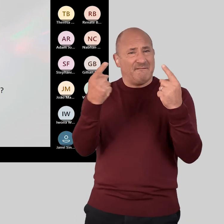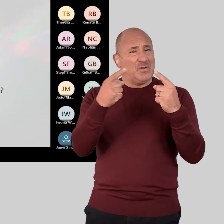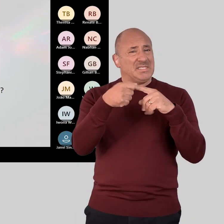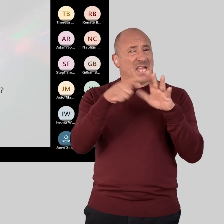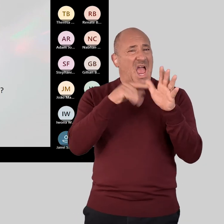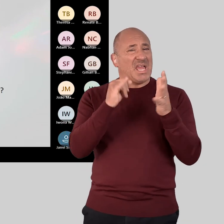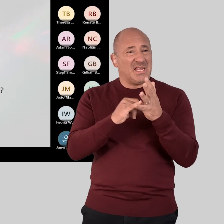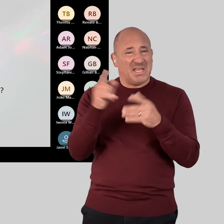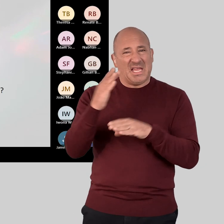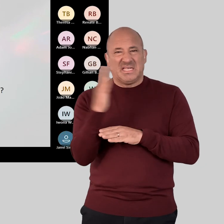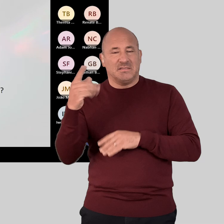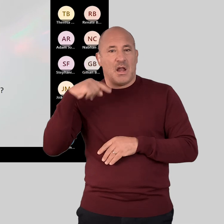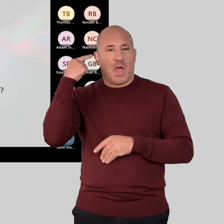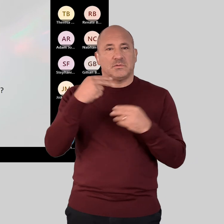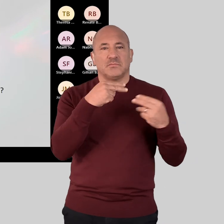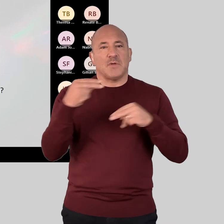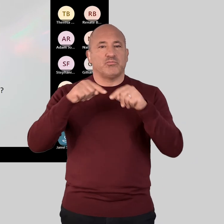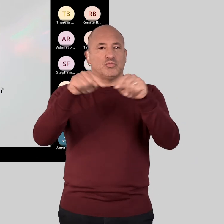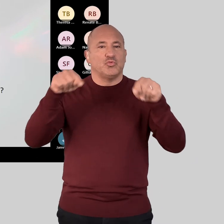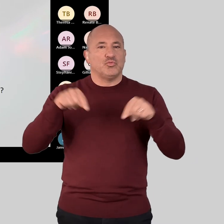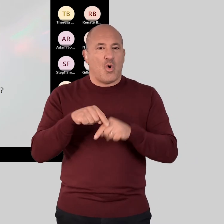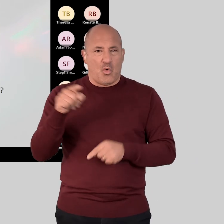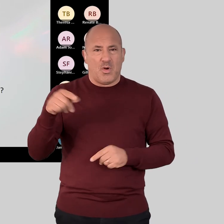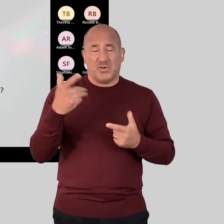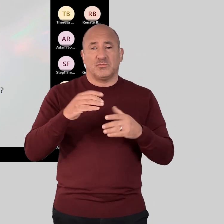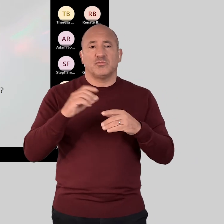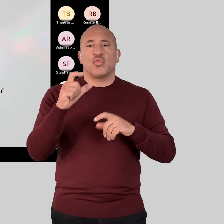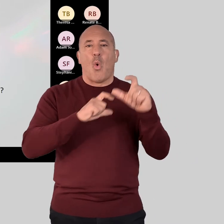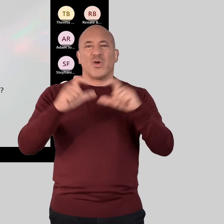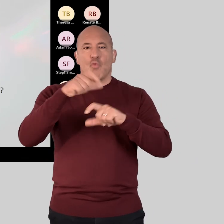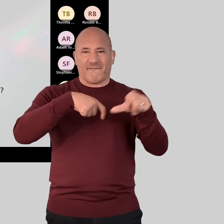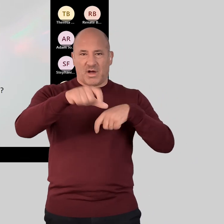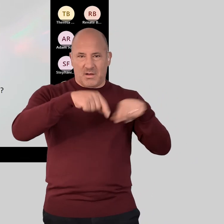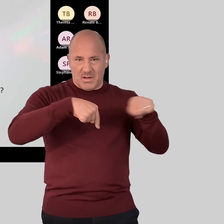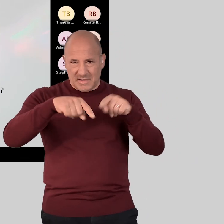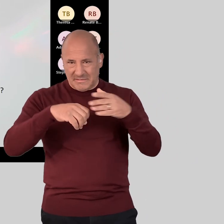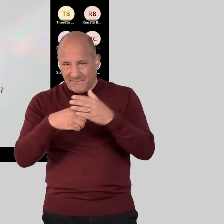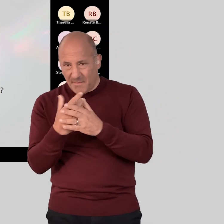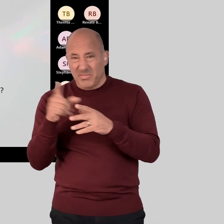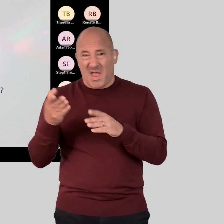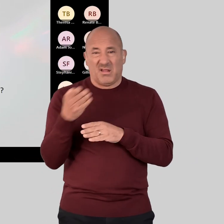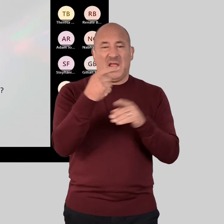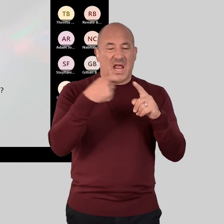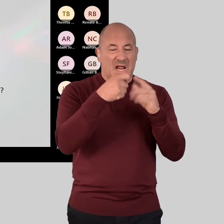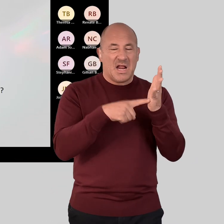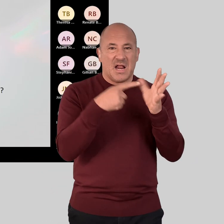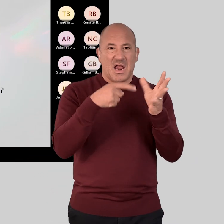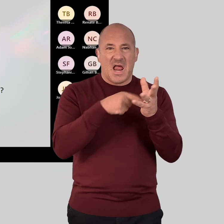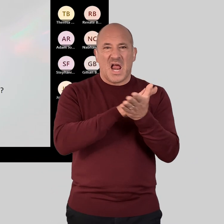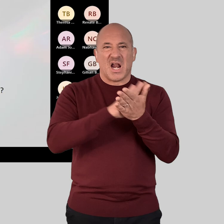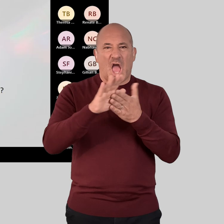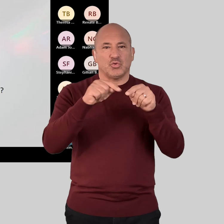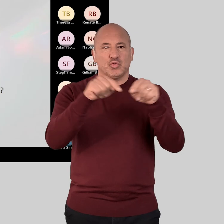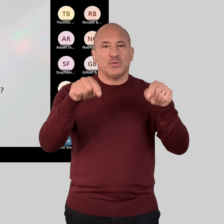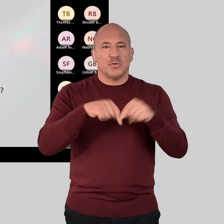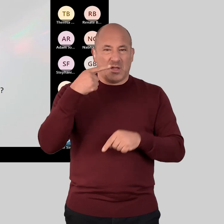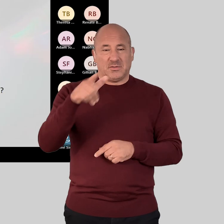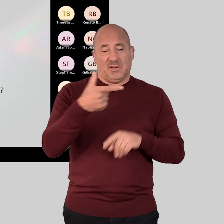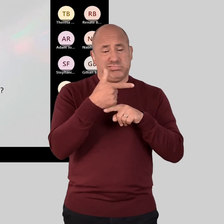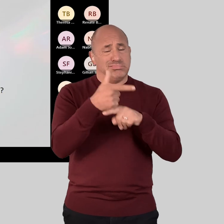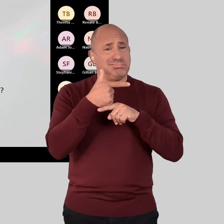different days in a studio at East London Dance, where the dance was choreographed and developed, and then at the